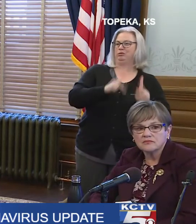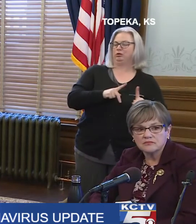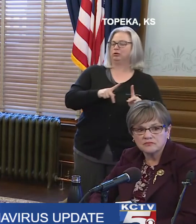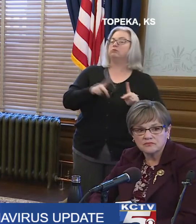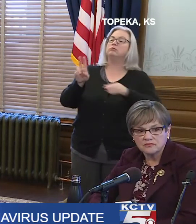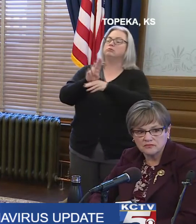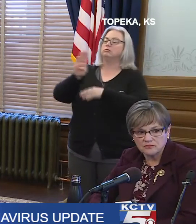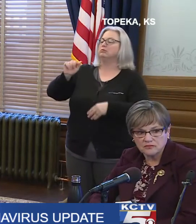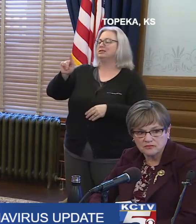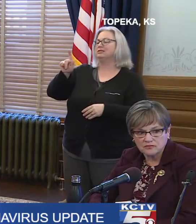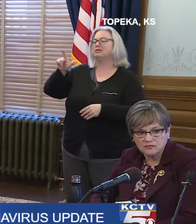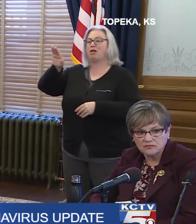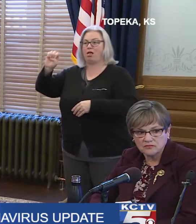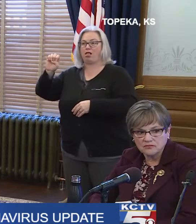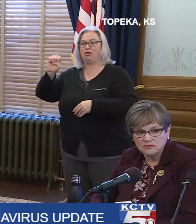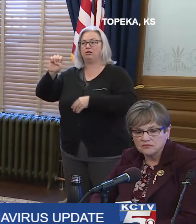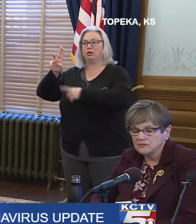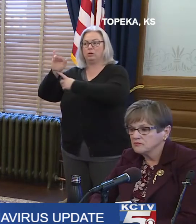Battelle unit